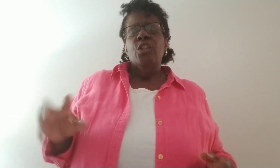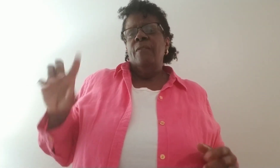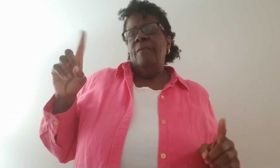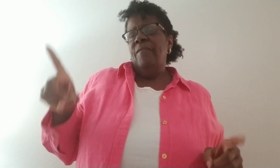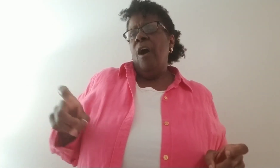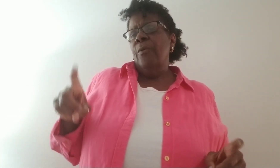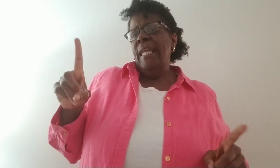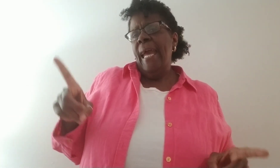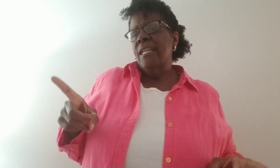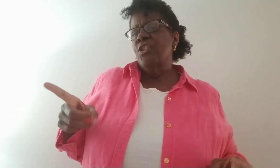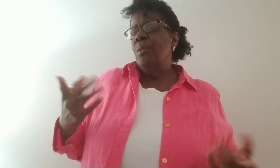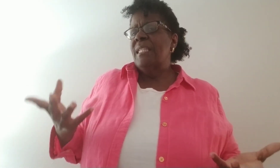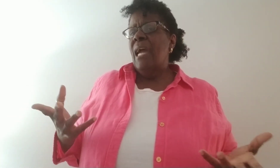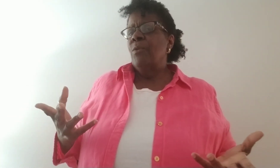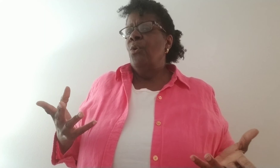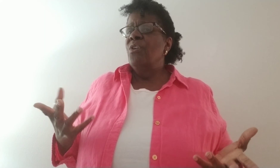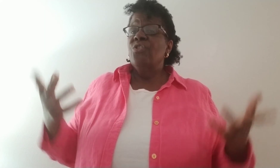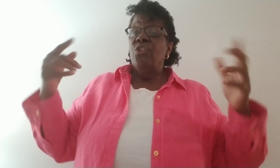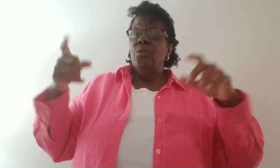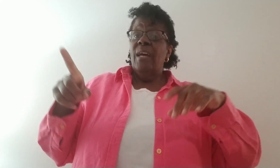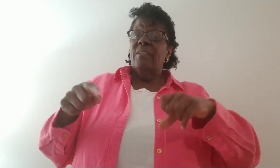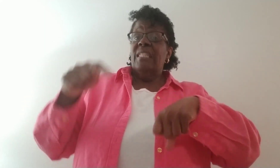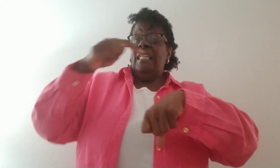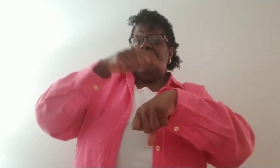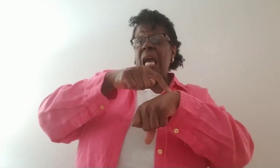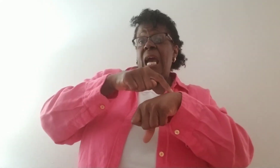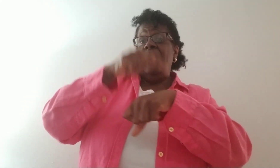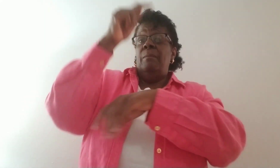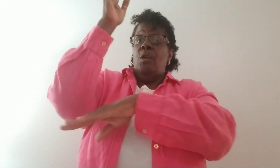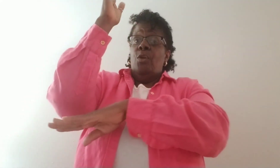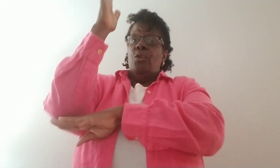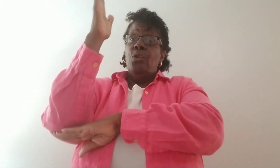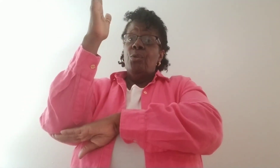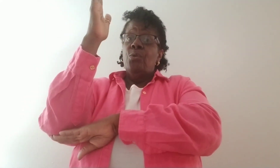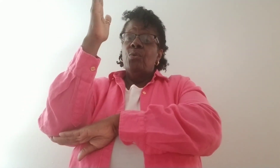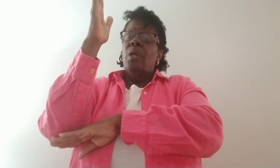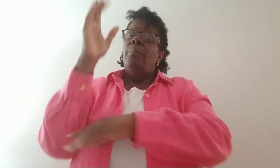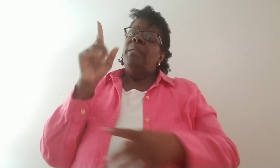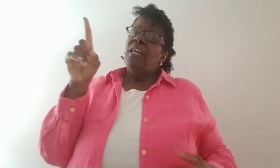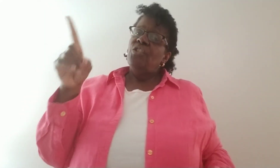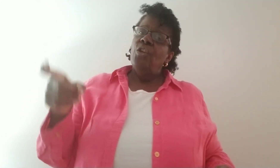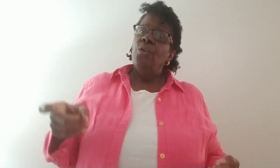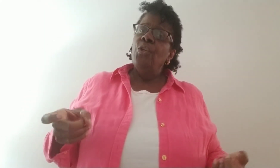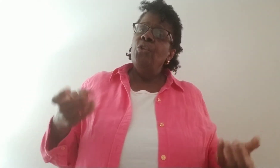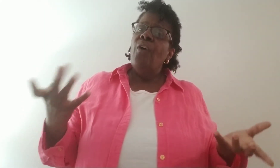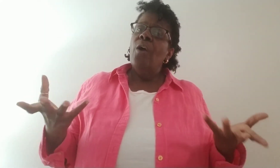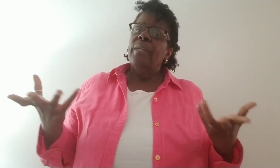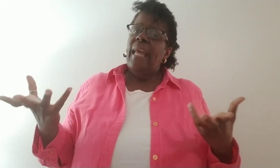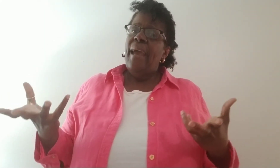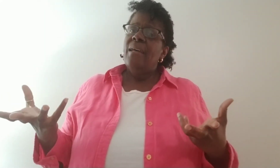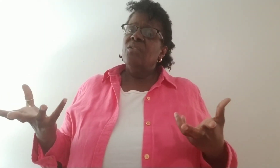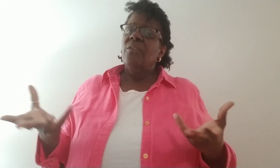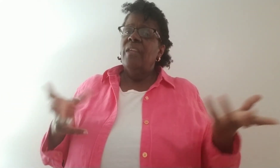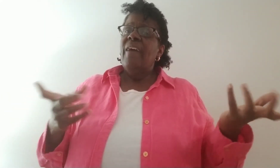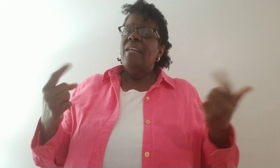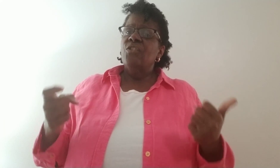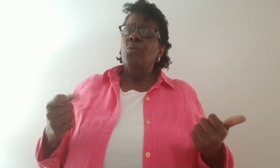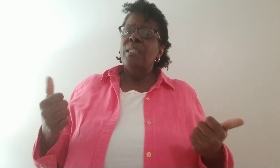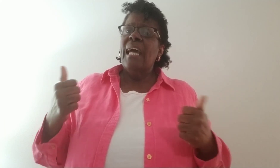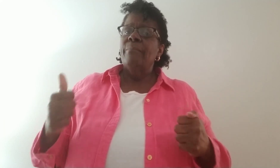They've already asked you what time we're going, so you don't have to say time, noon, because you've already asked, they've asked you what time do you